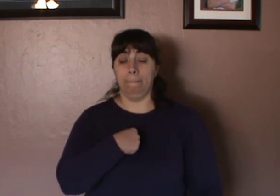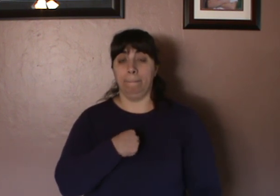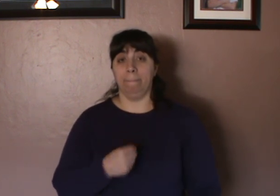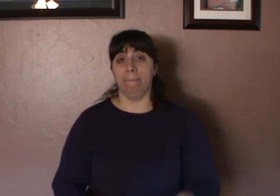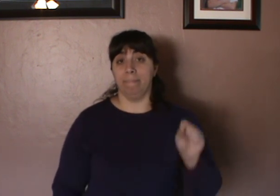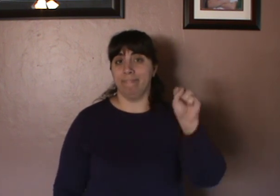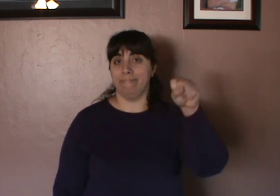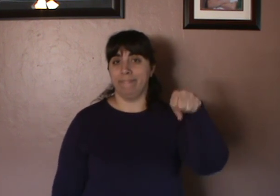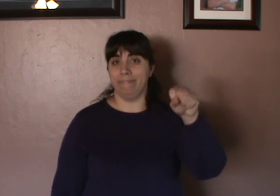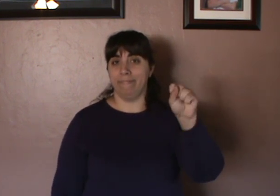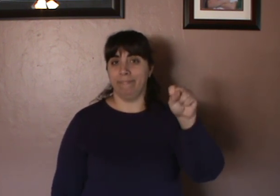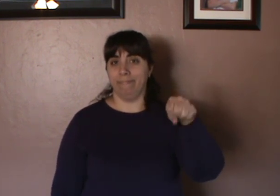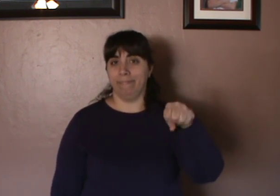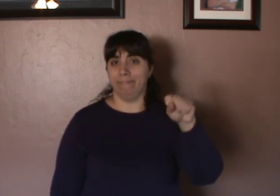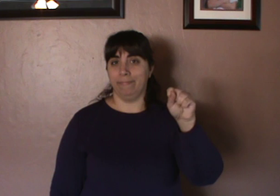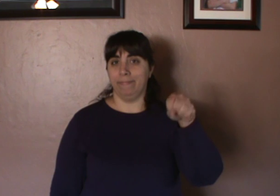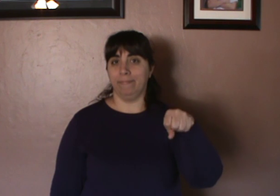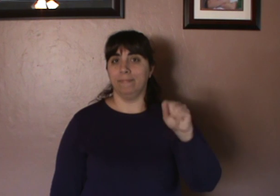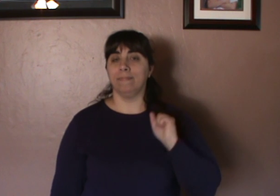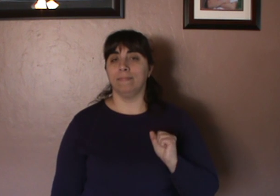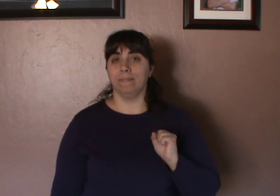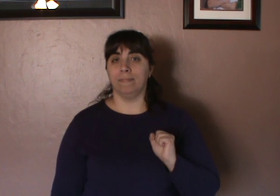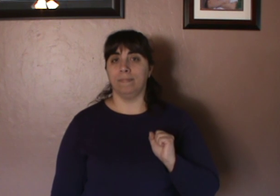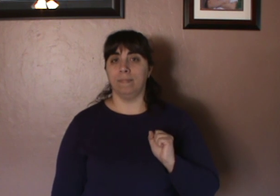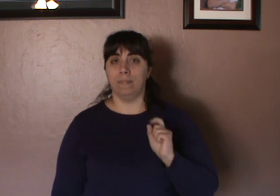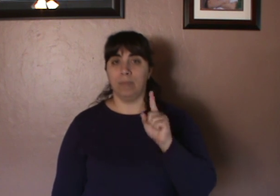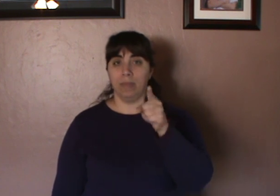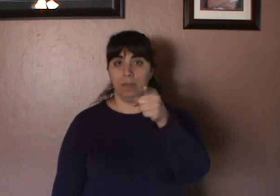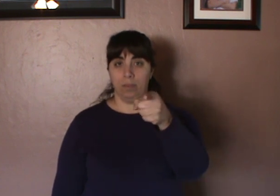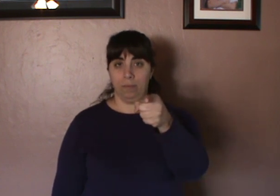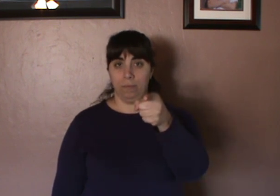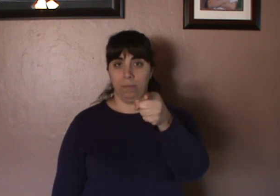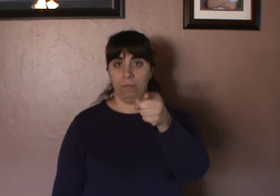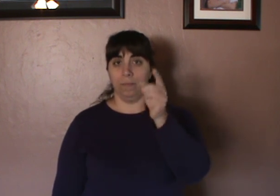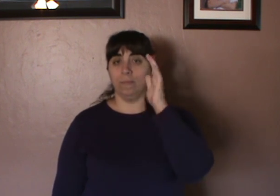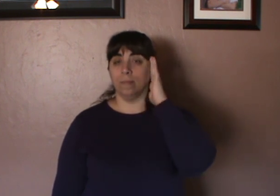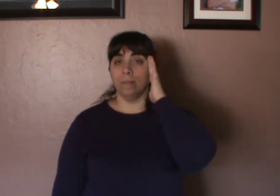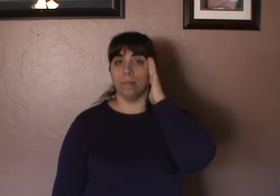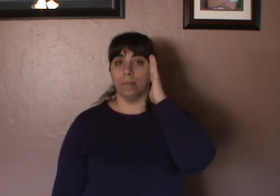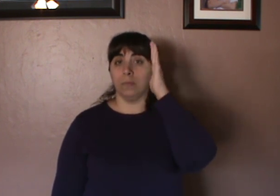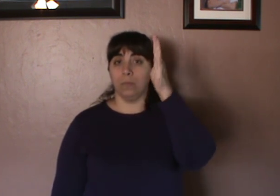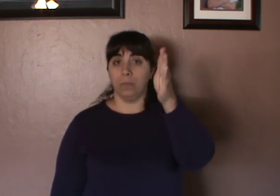lead, and yes, indeed, you will.